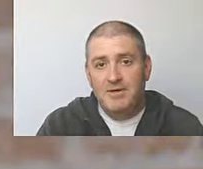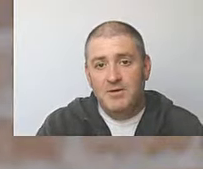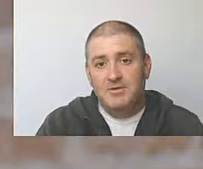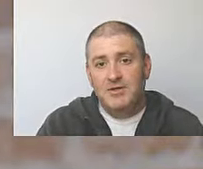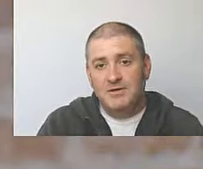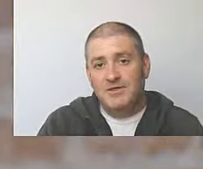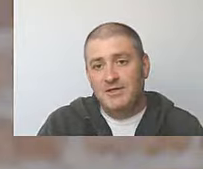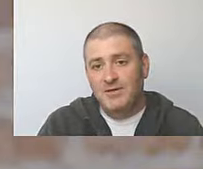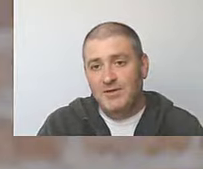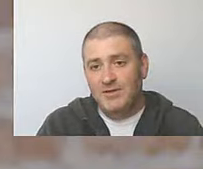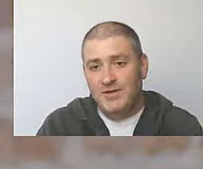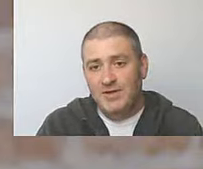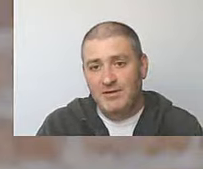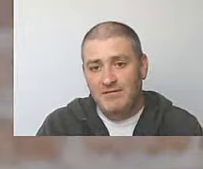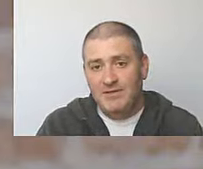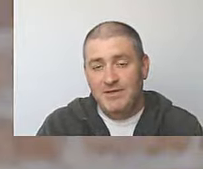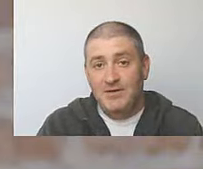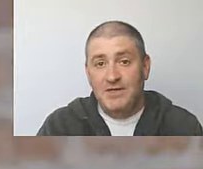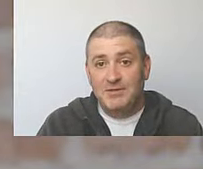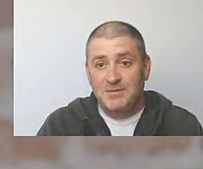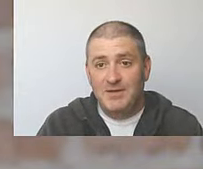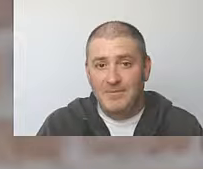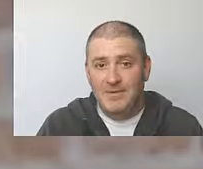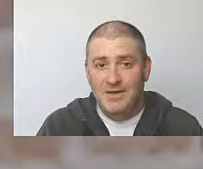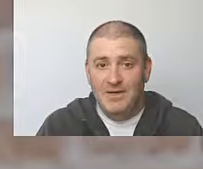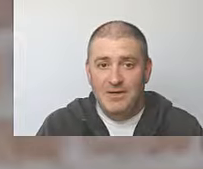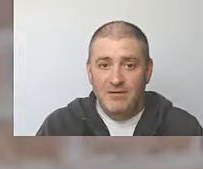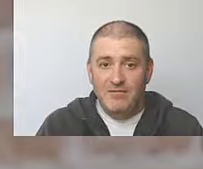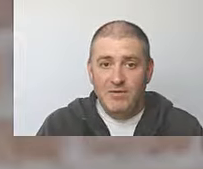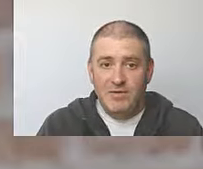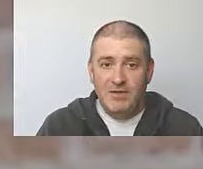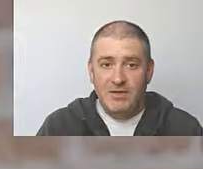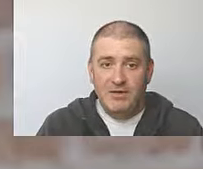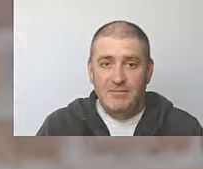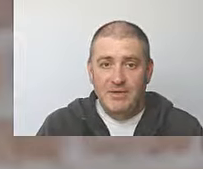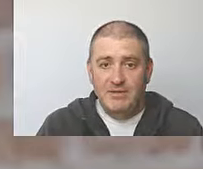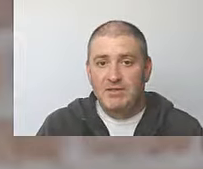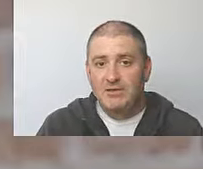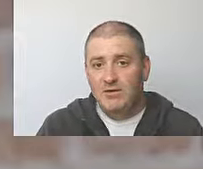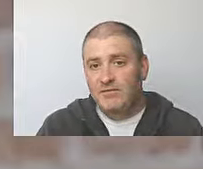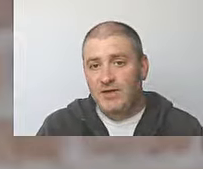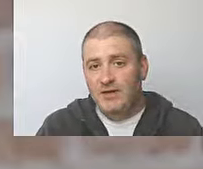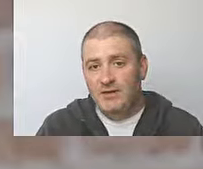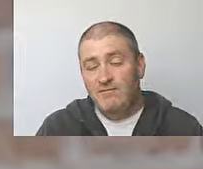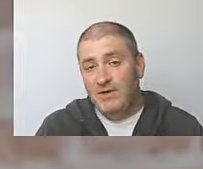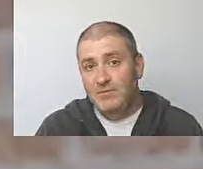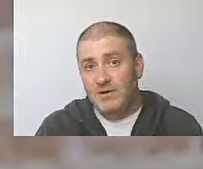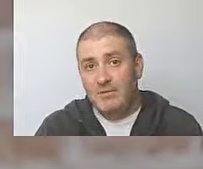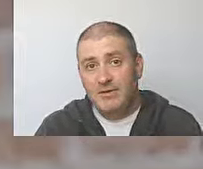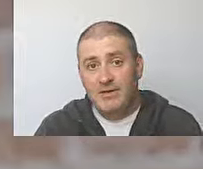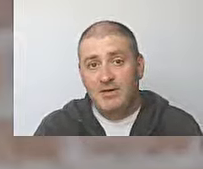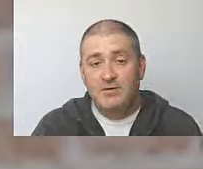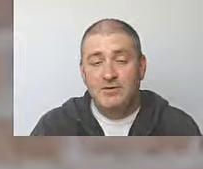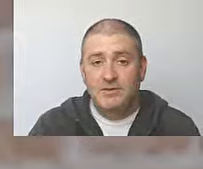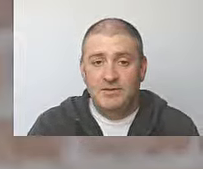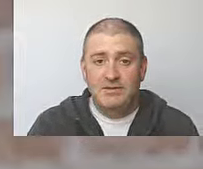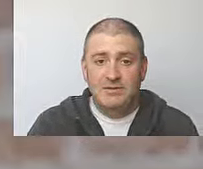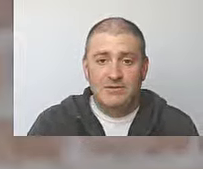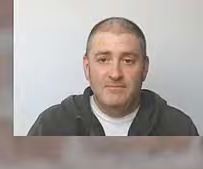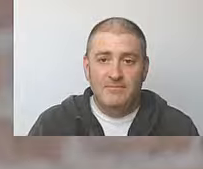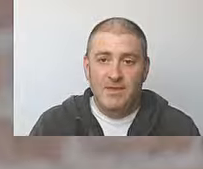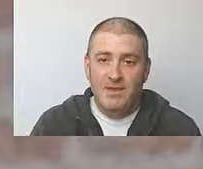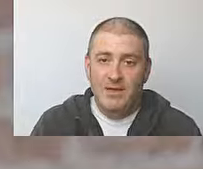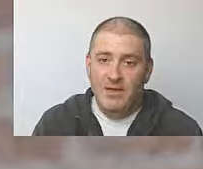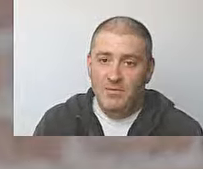Keeper also got in on the video announcement game for the addition of their configurable gameplay high contrast